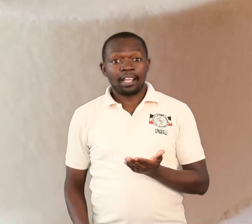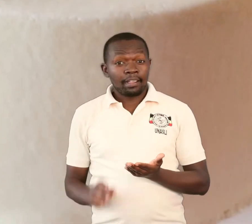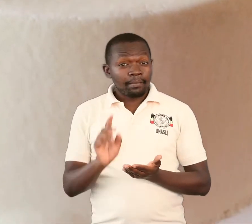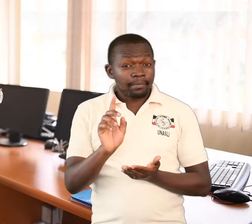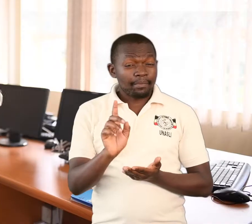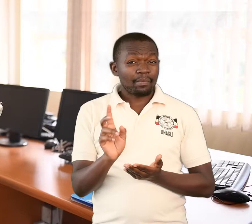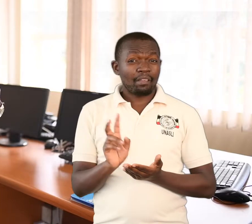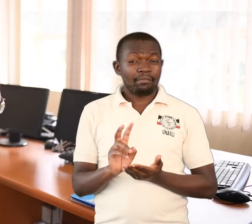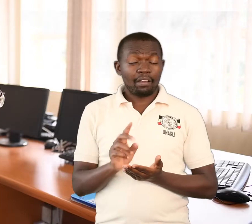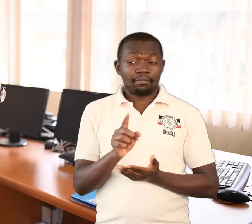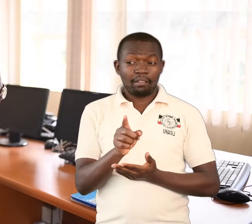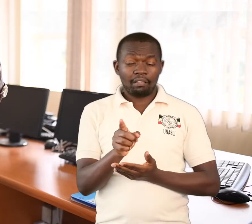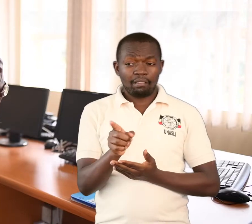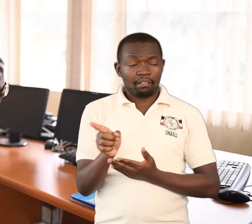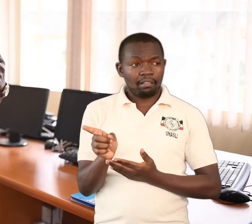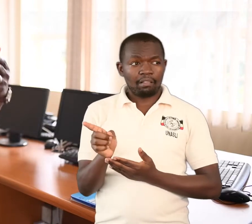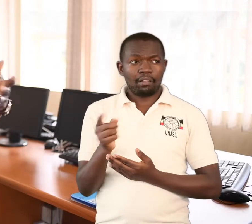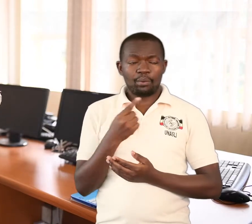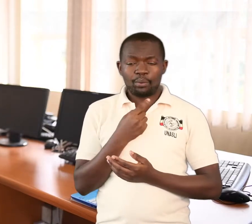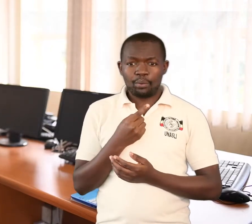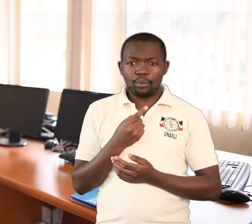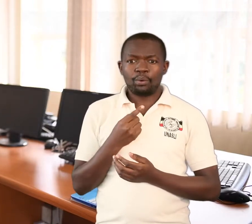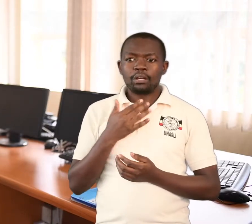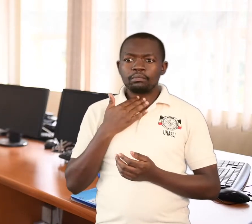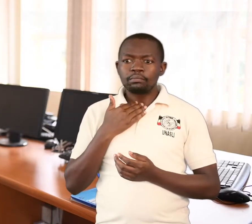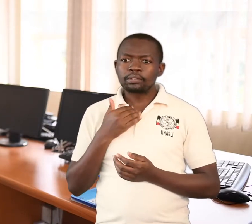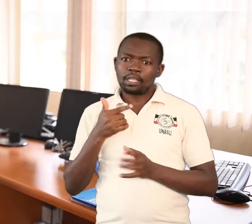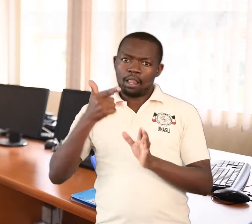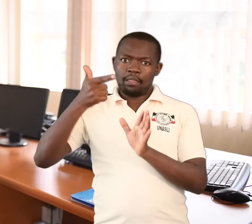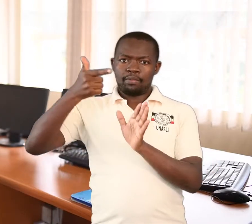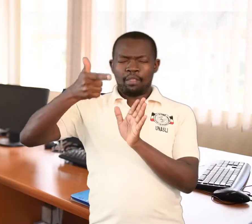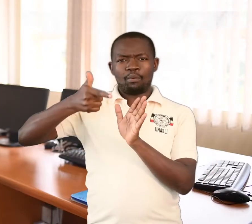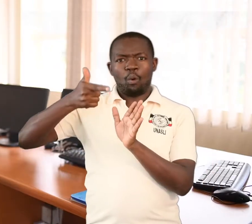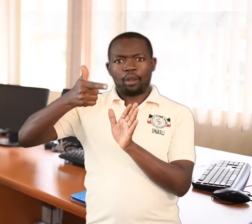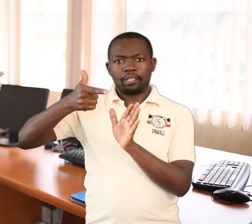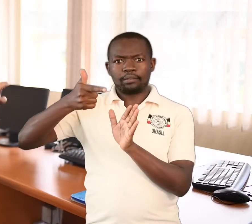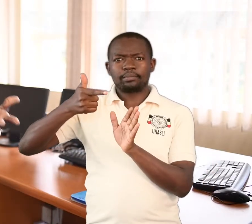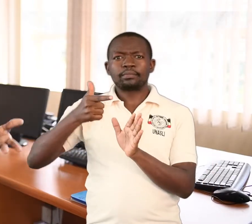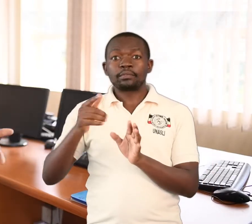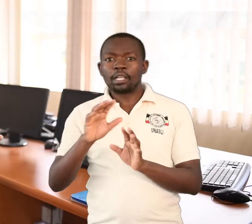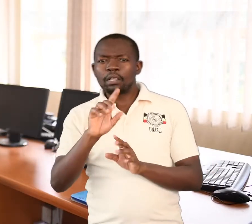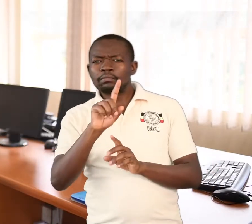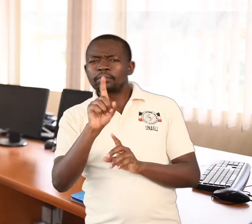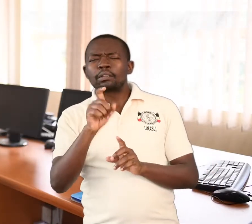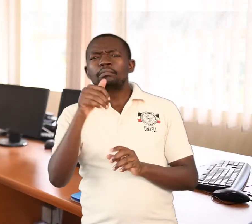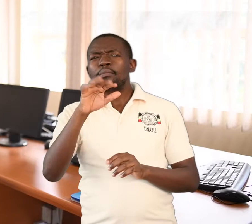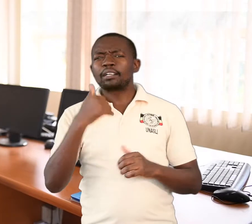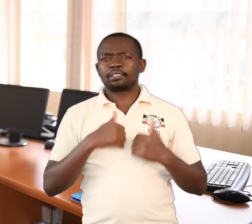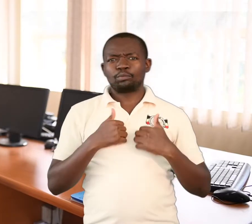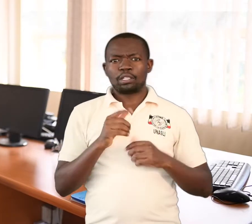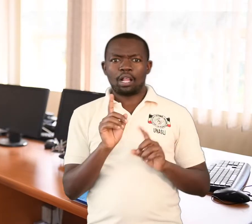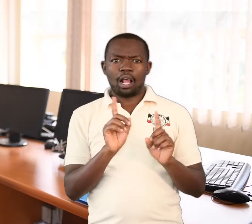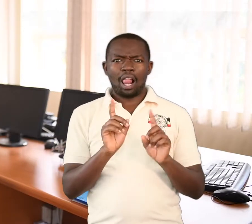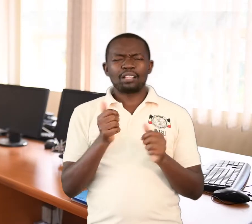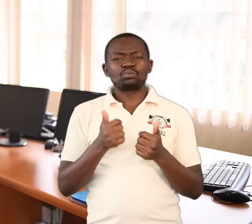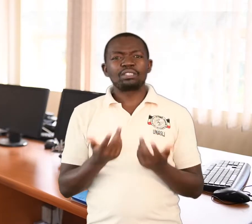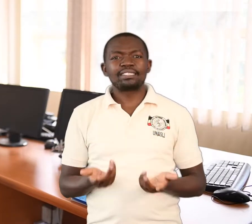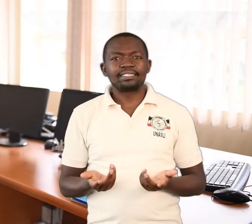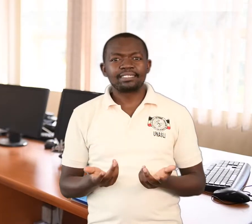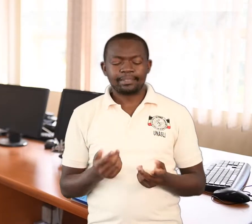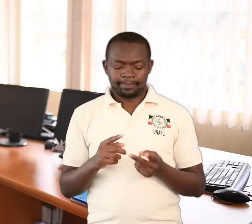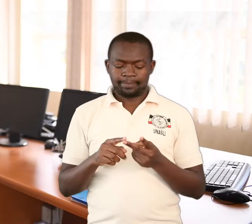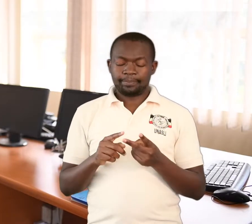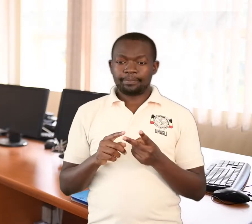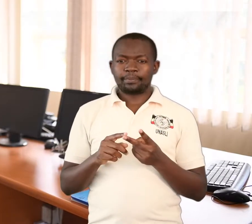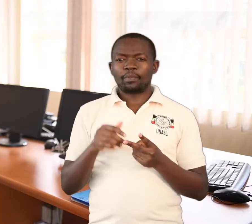Even the one who is going to do the recording will ask, what are your colors? The